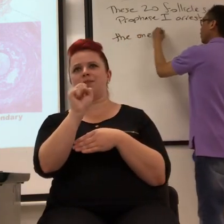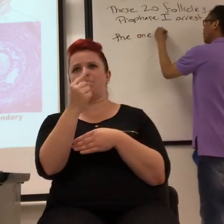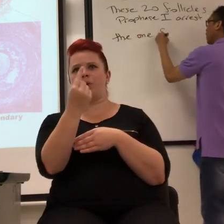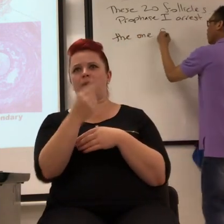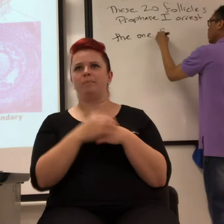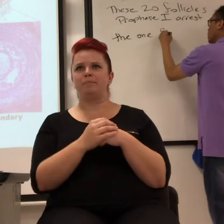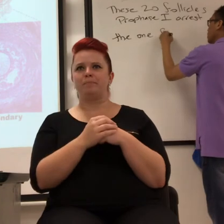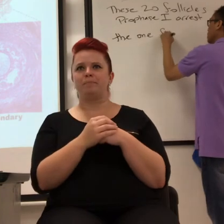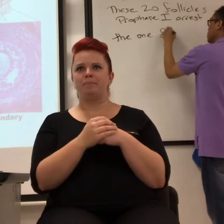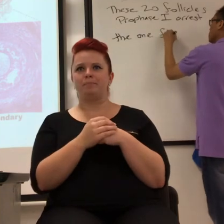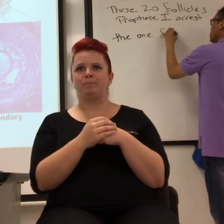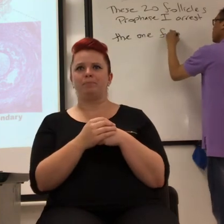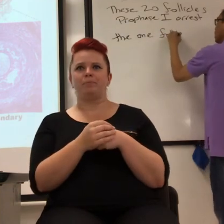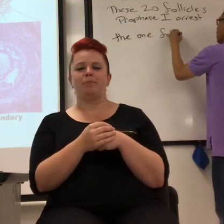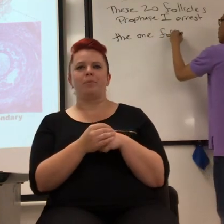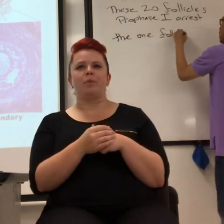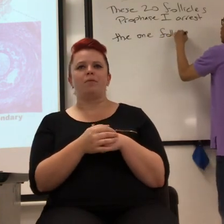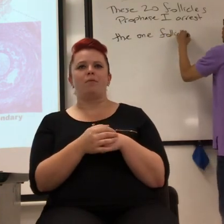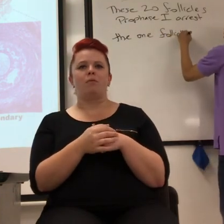The one follicle